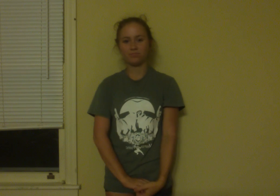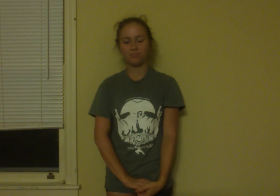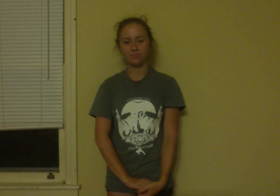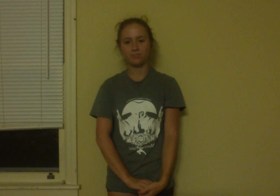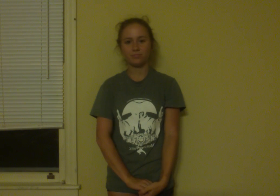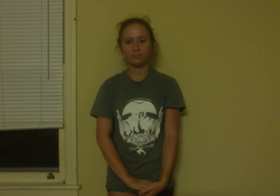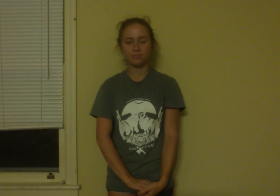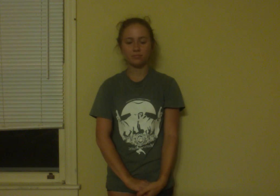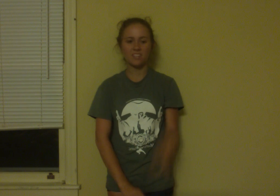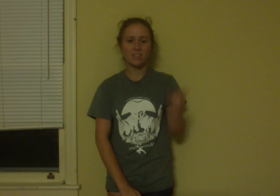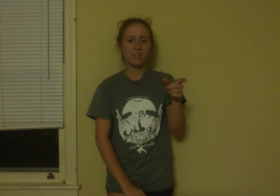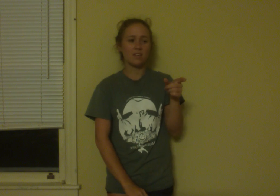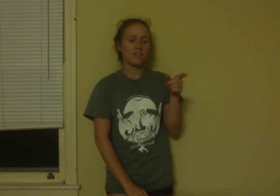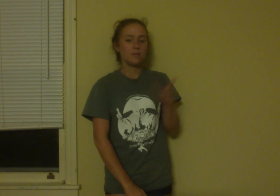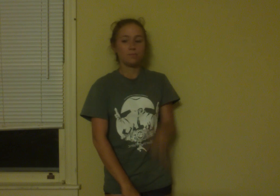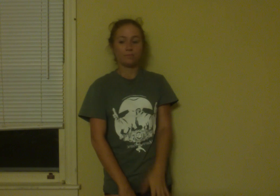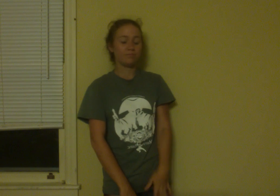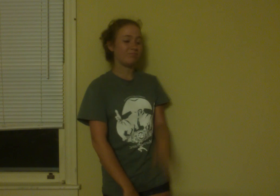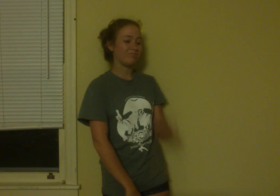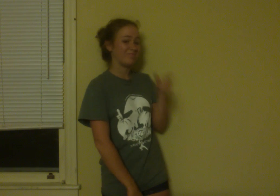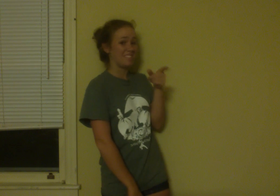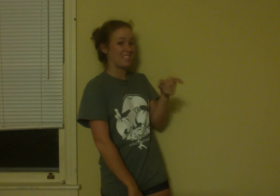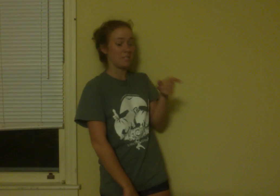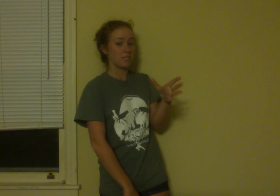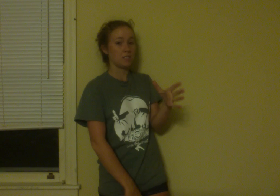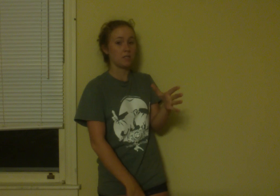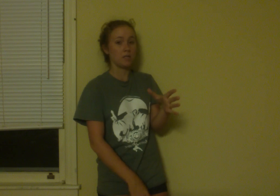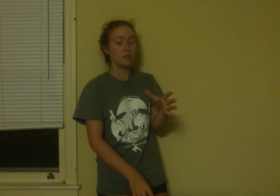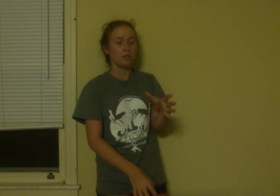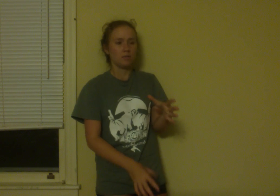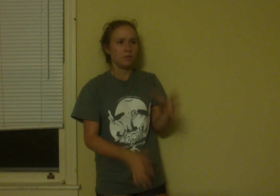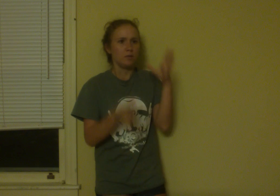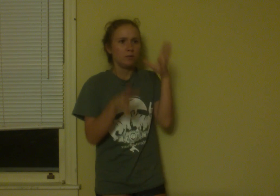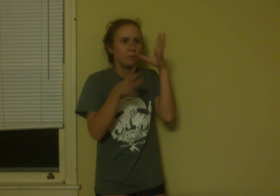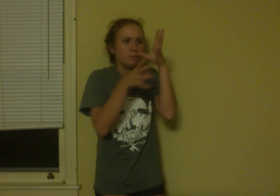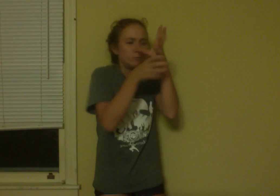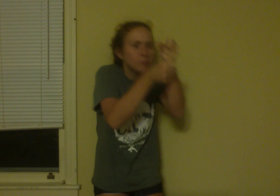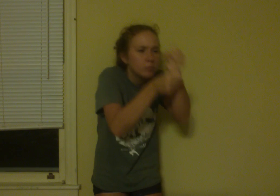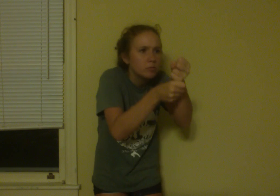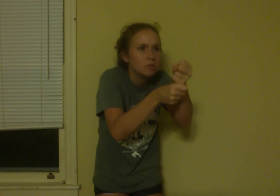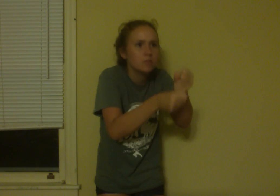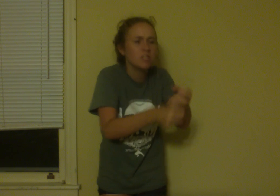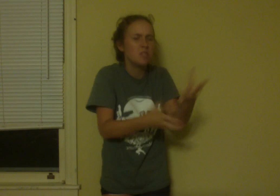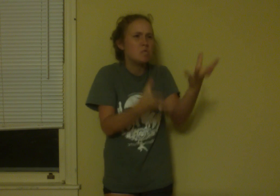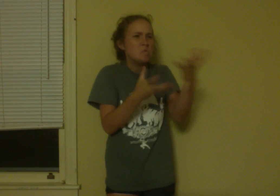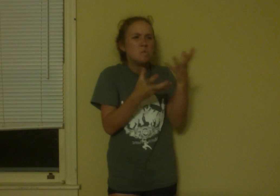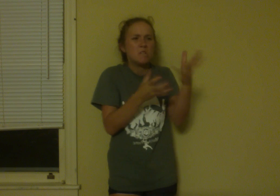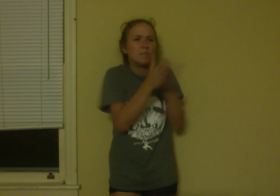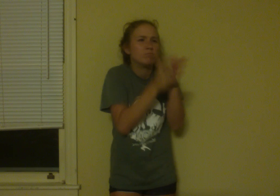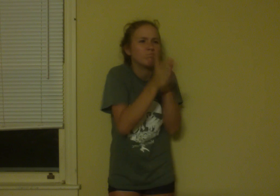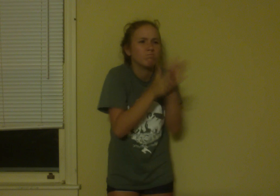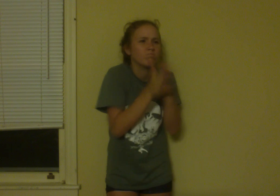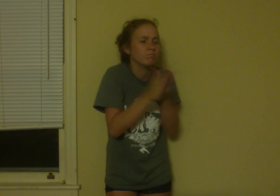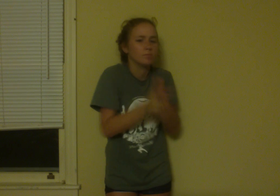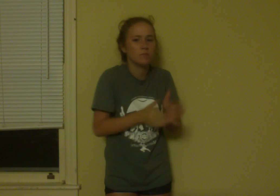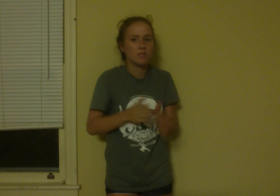Adam is super possessed when he climbs. It's pretty rad. He just wants it so bad. And that's something I really learned from him, because I'm such a kind of like laid